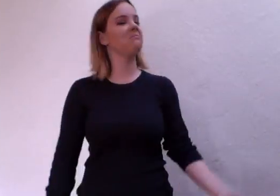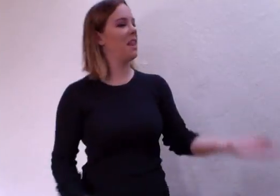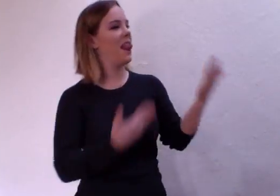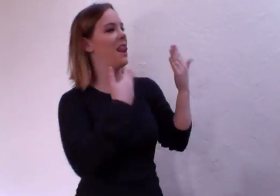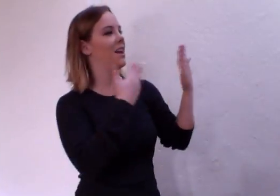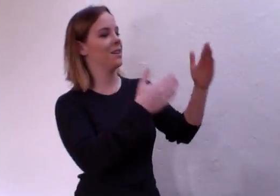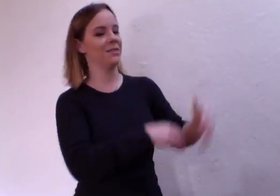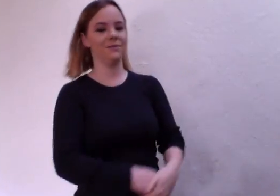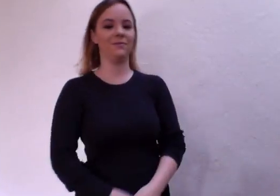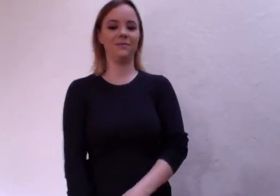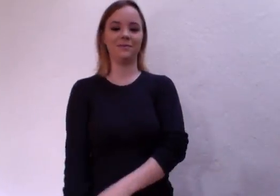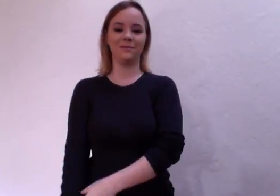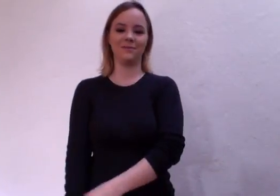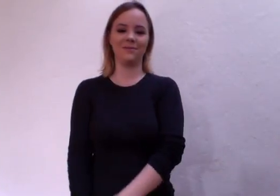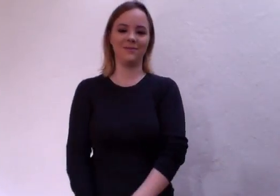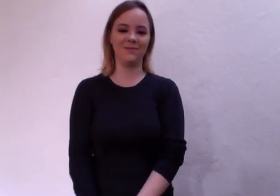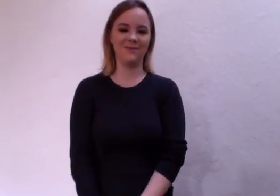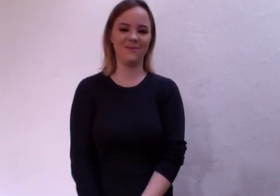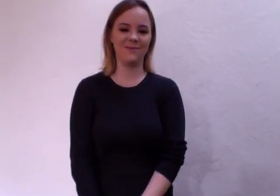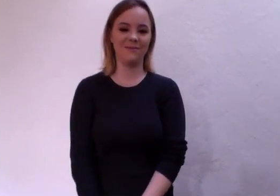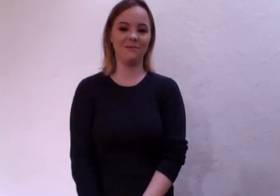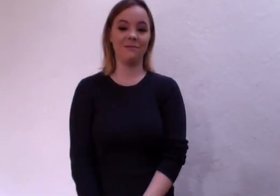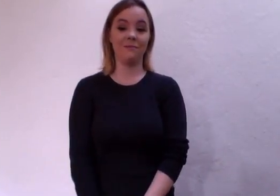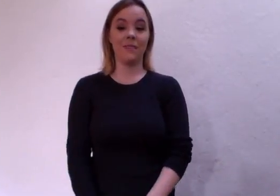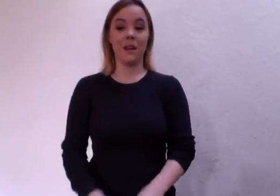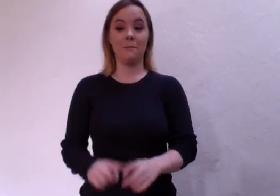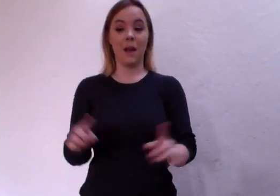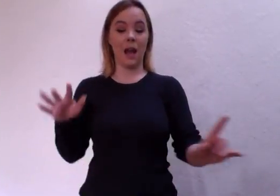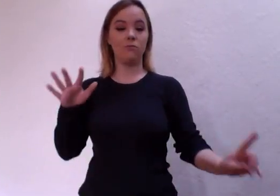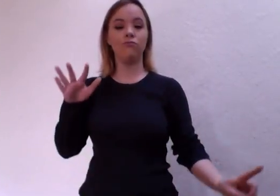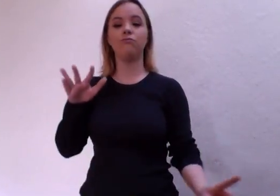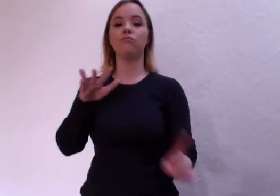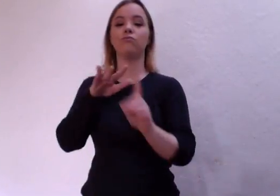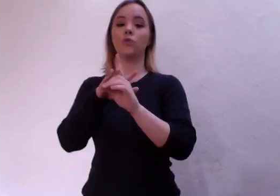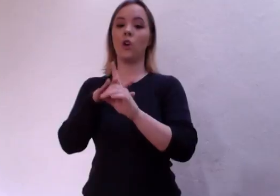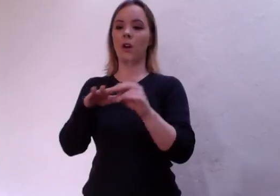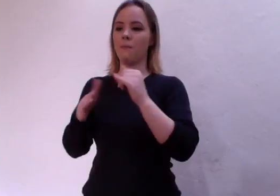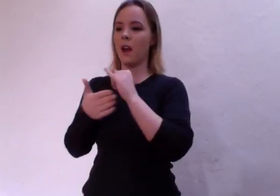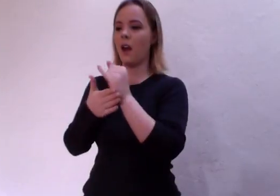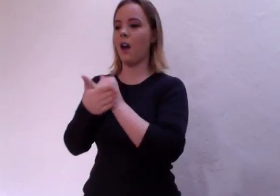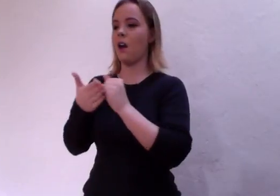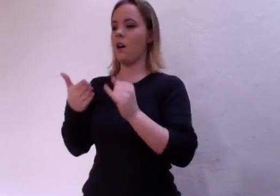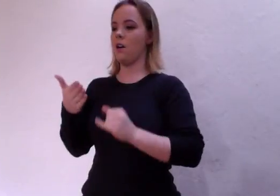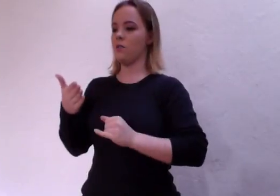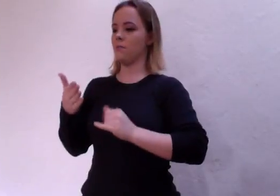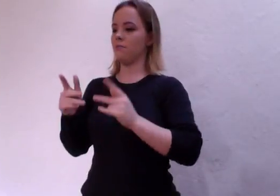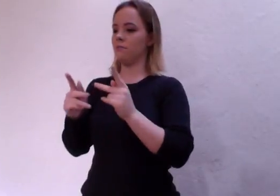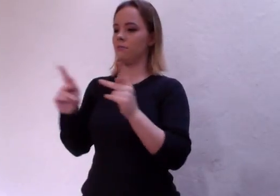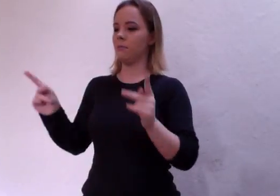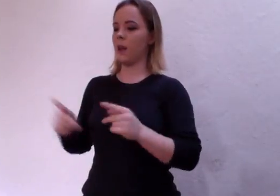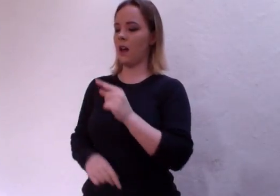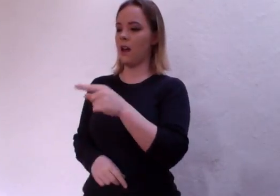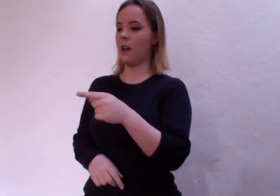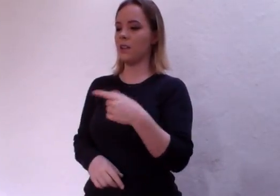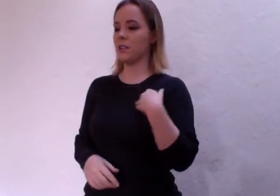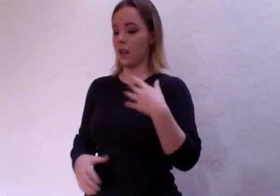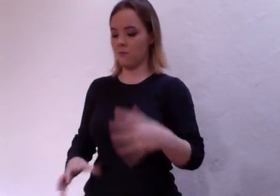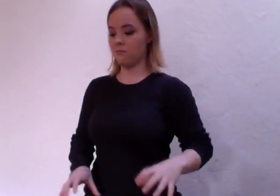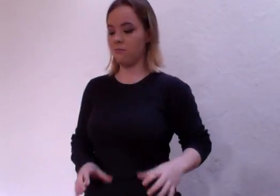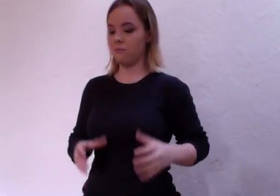But in any event, like I showed up at that artist's studio the next day, and like go smashing in with us, and he's like, "What are you doing?" And I was like, "I heard that